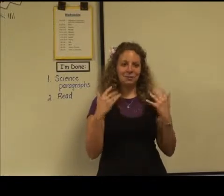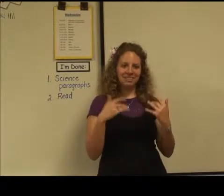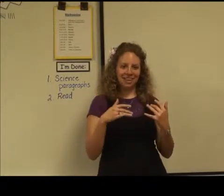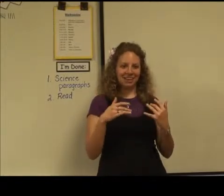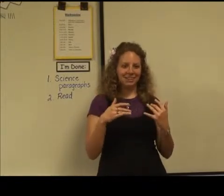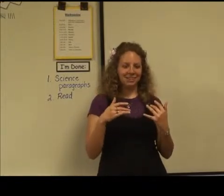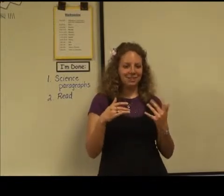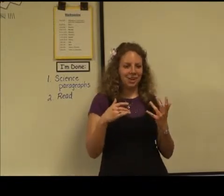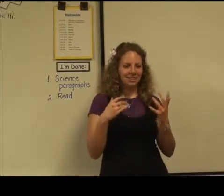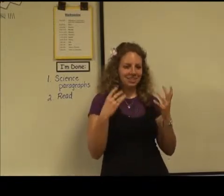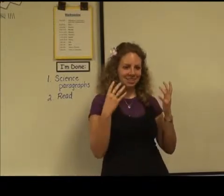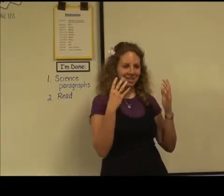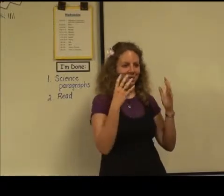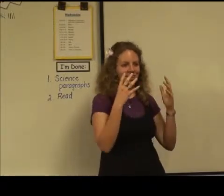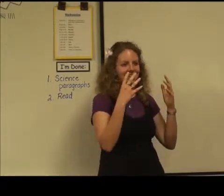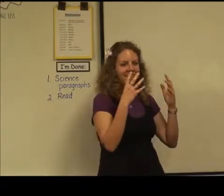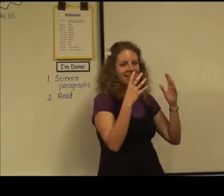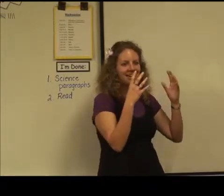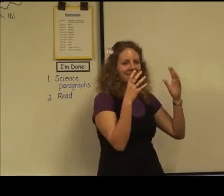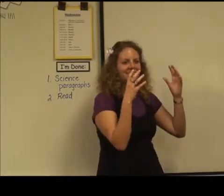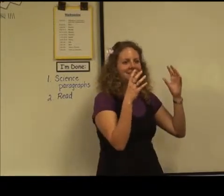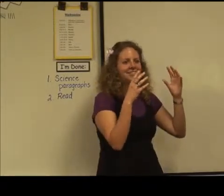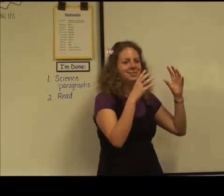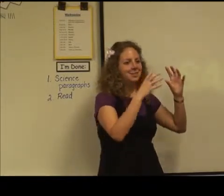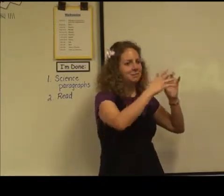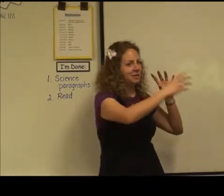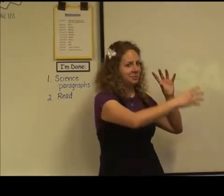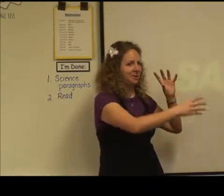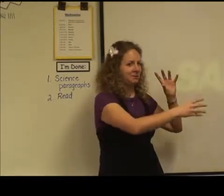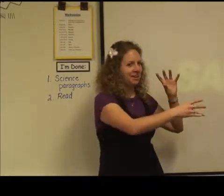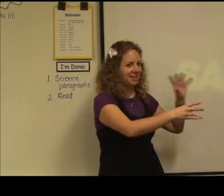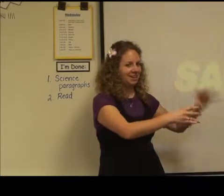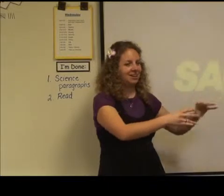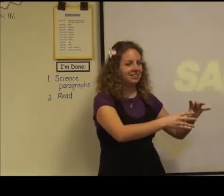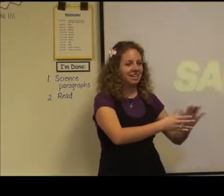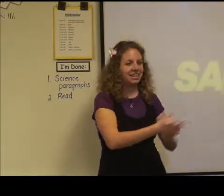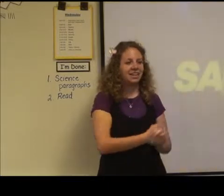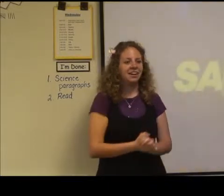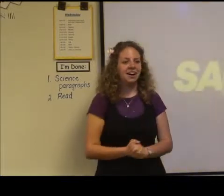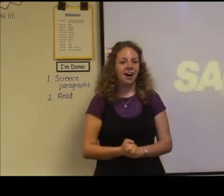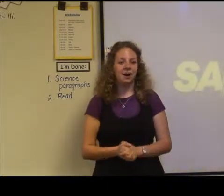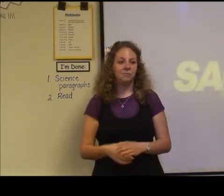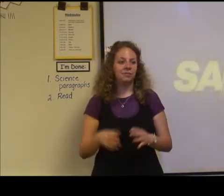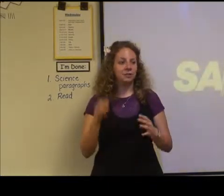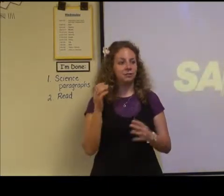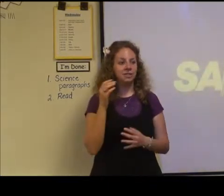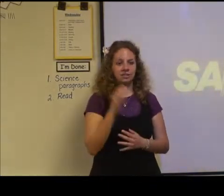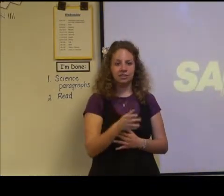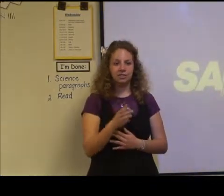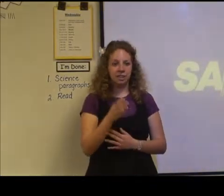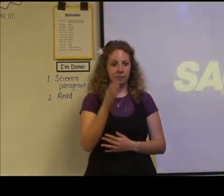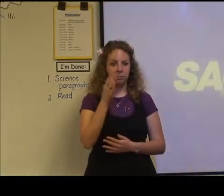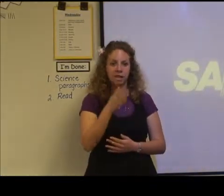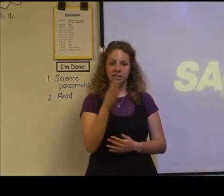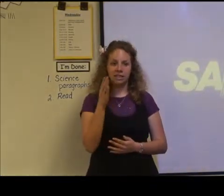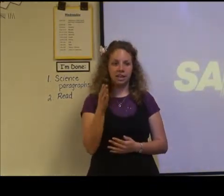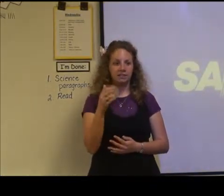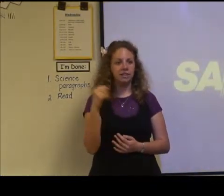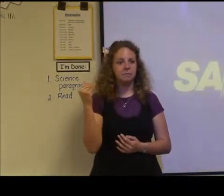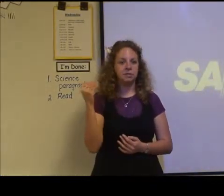was signed, not necessarily like this is the best way to write down how to sign it. Whenever you see the like plus sign, that means that